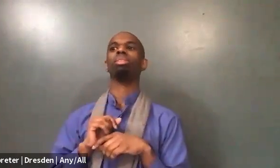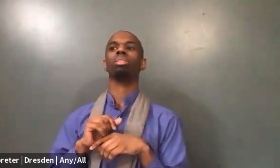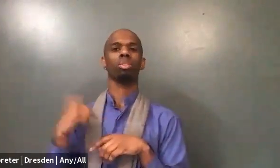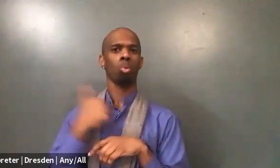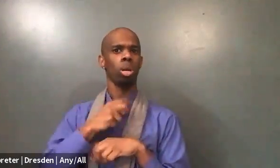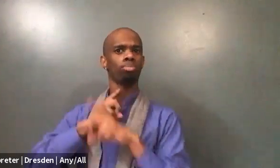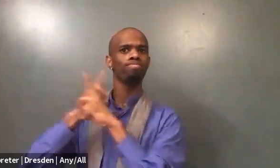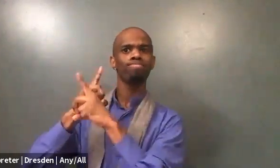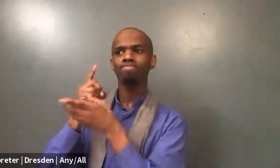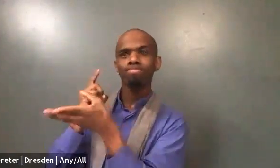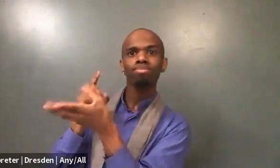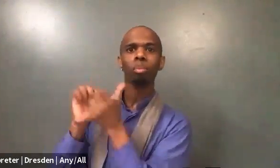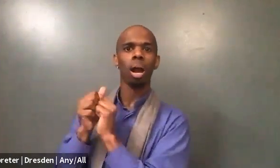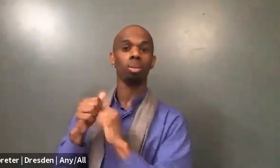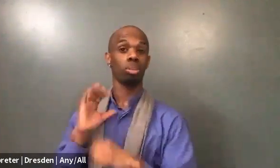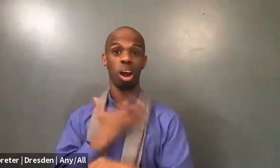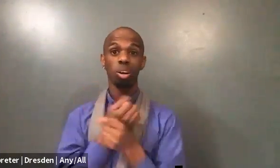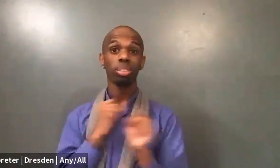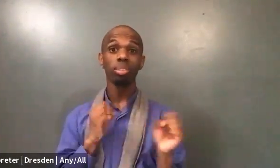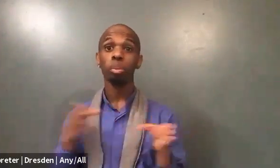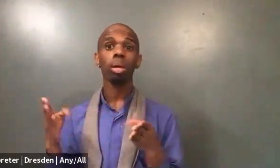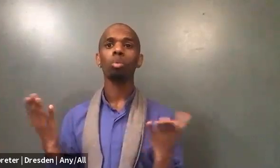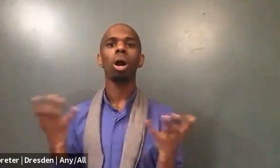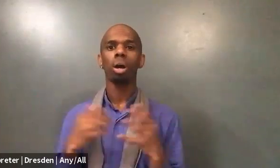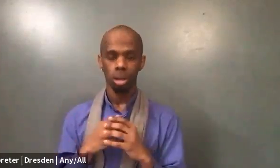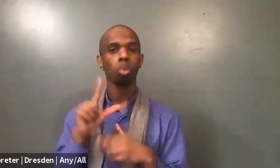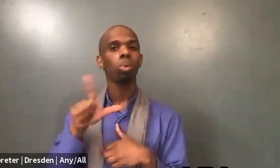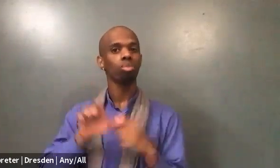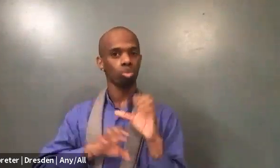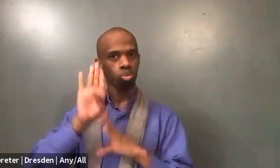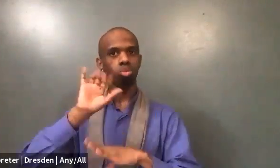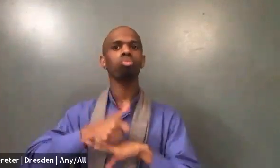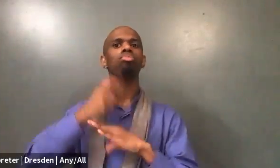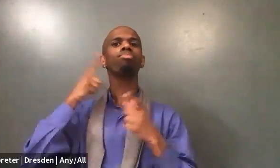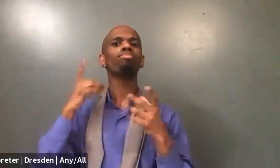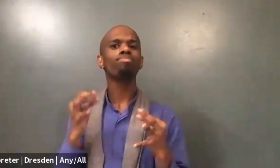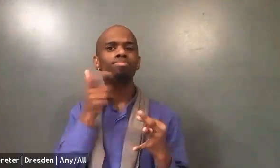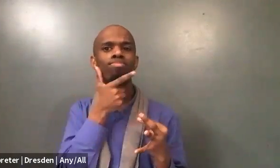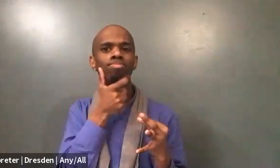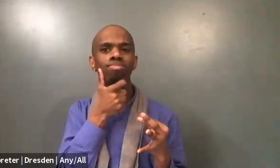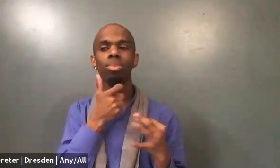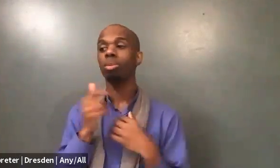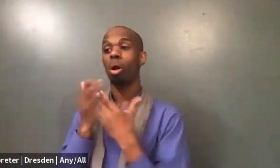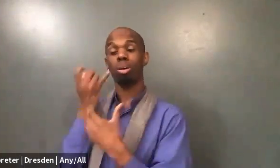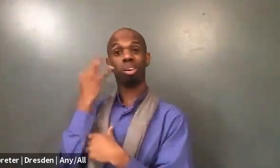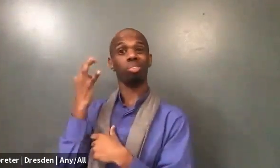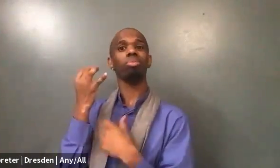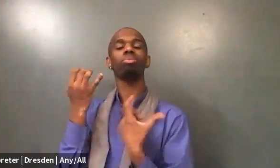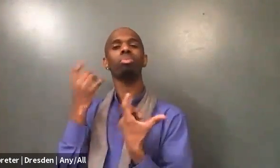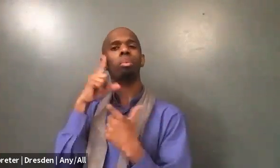safety plan? Whether one person in your group of friends or your family is in charge of,